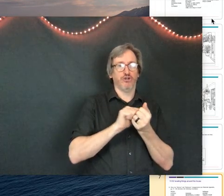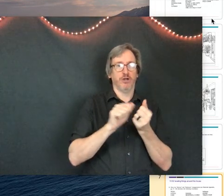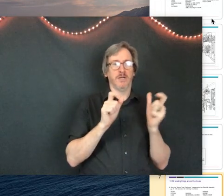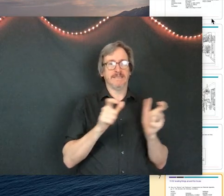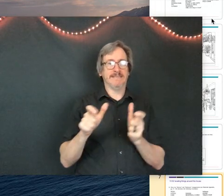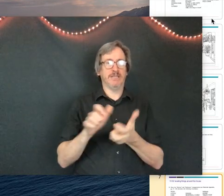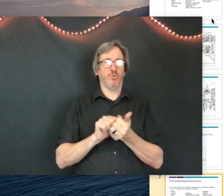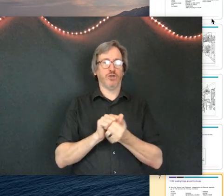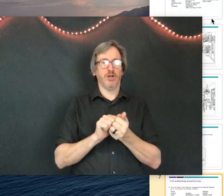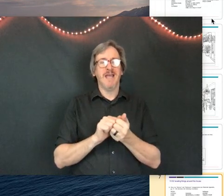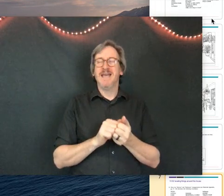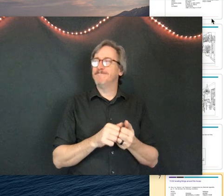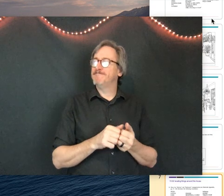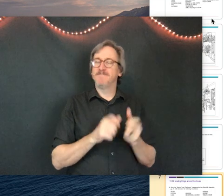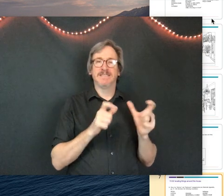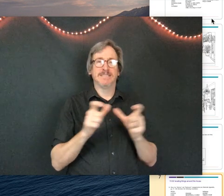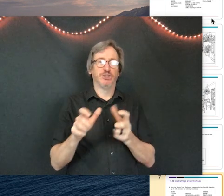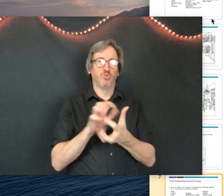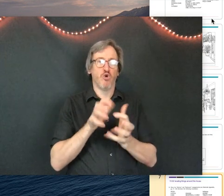Dishwasher. Dishwasher.